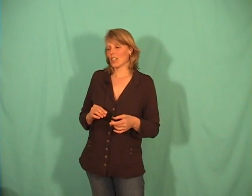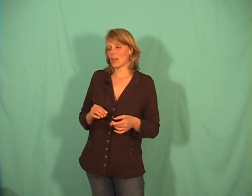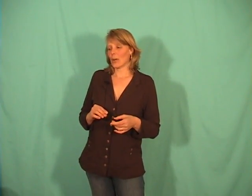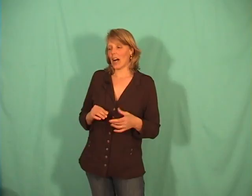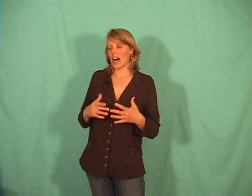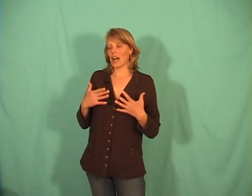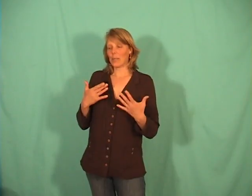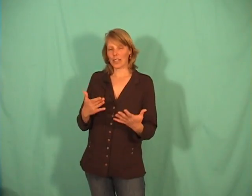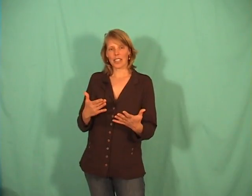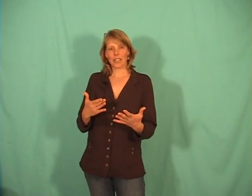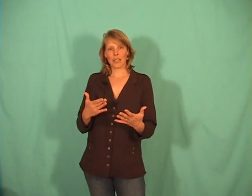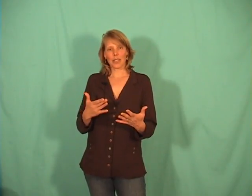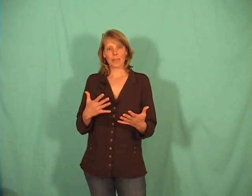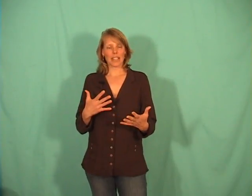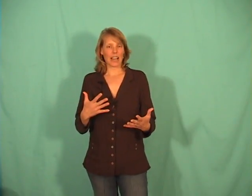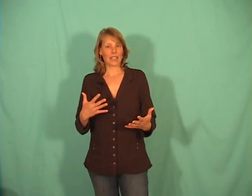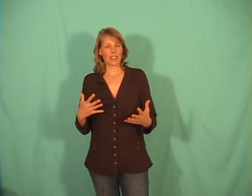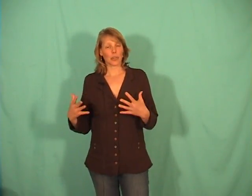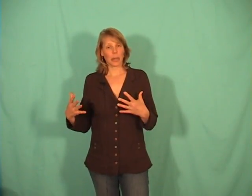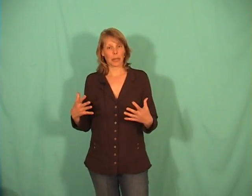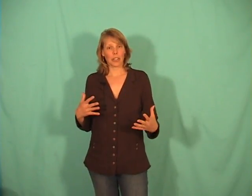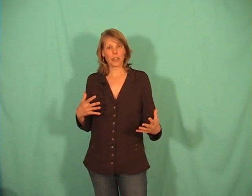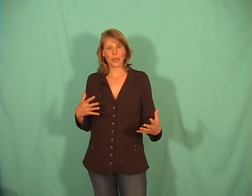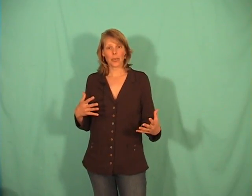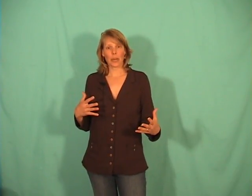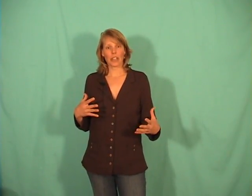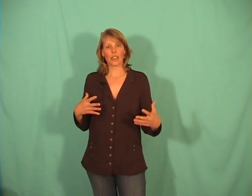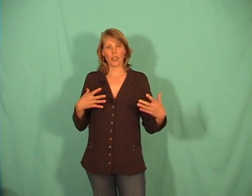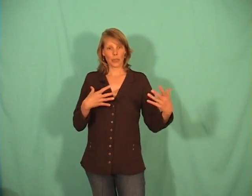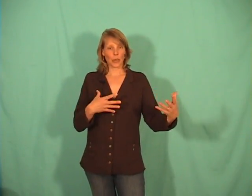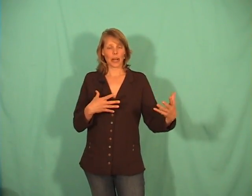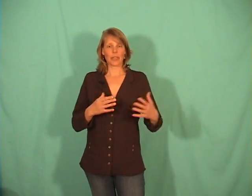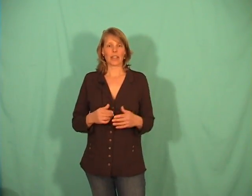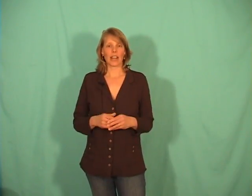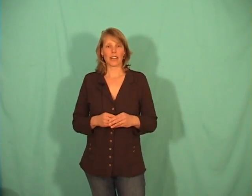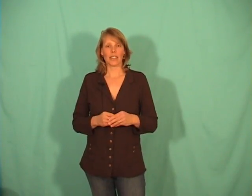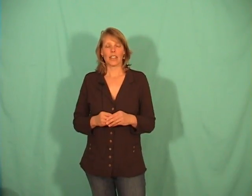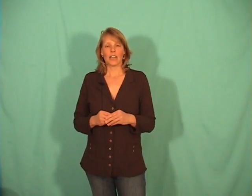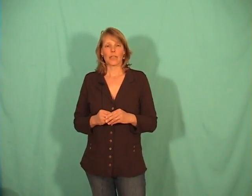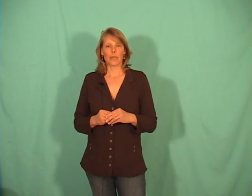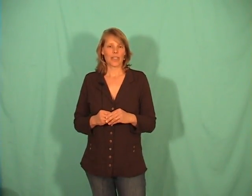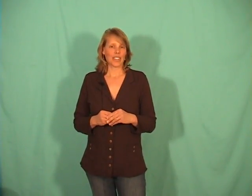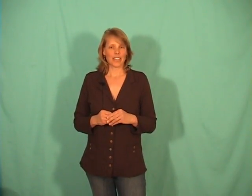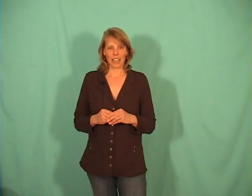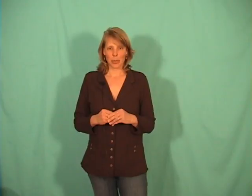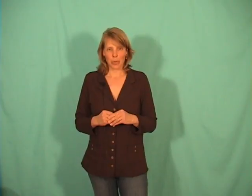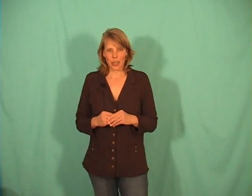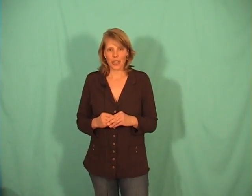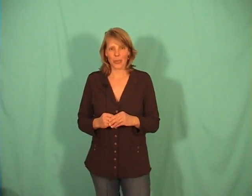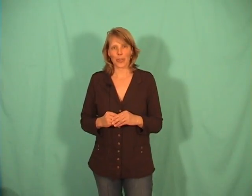So I want to give you some signs that you'll be able to use when you go outside for these explorations with your